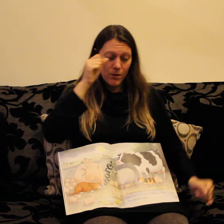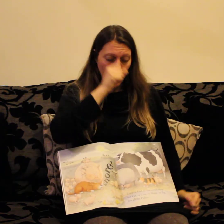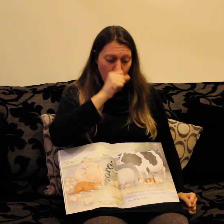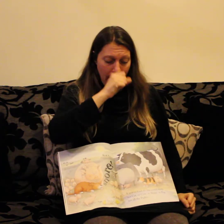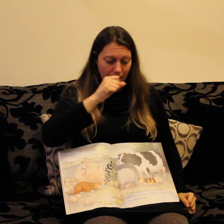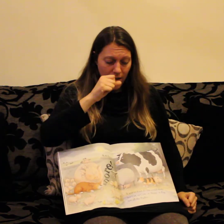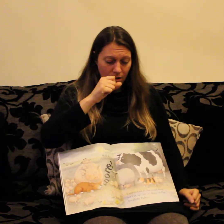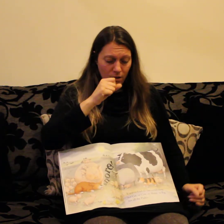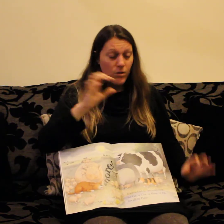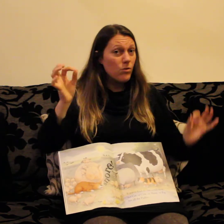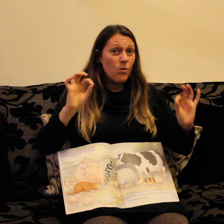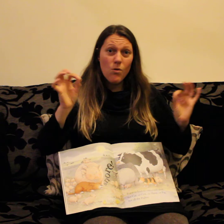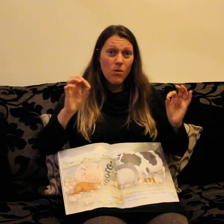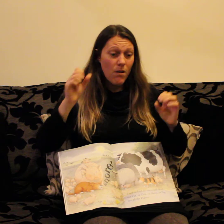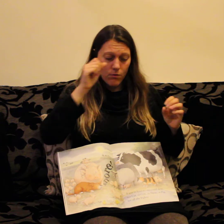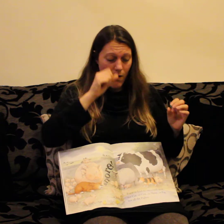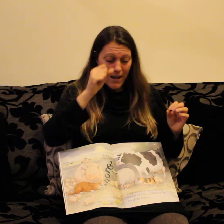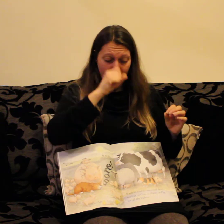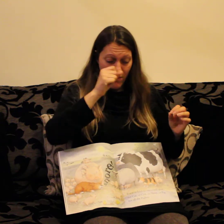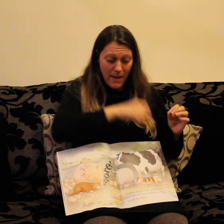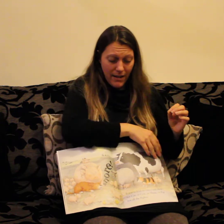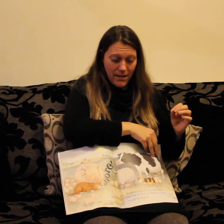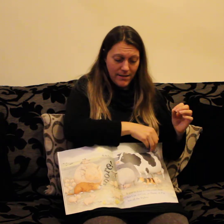or pig, nor any of the piglets.